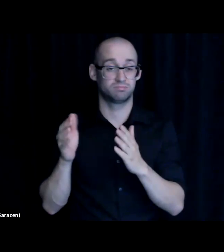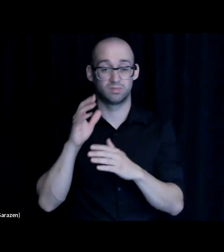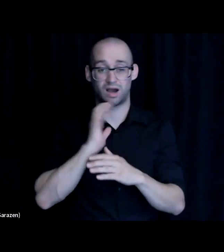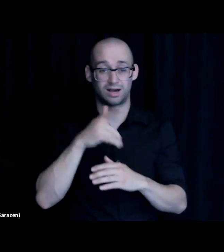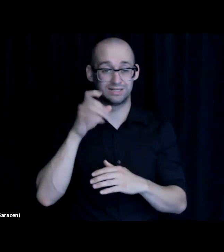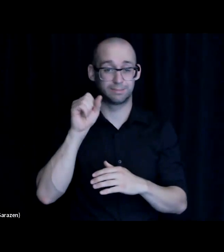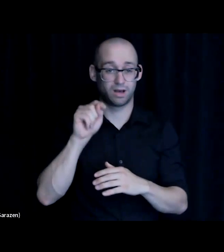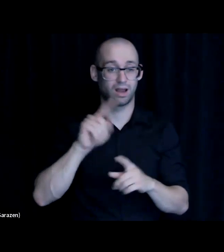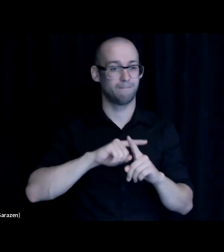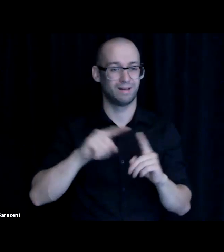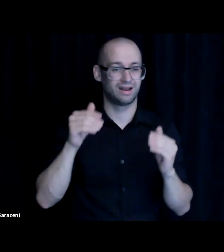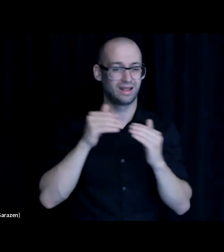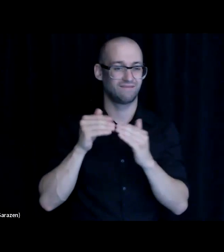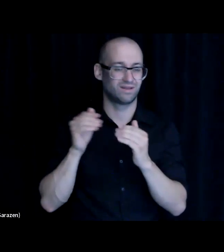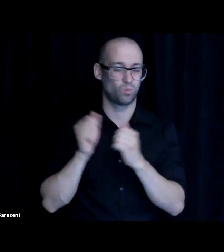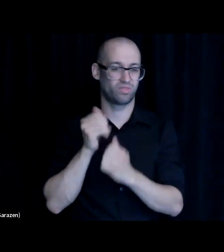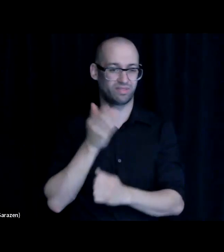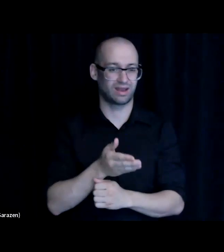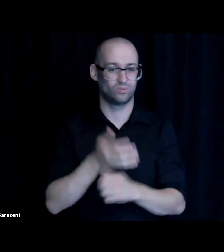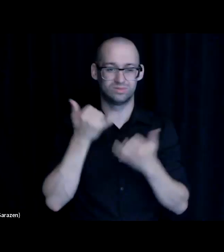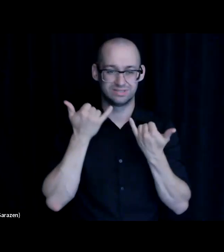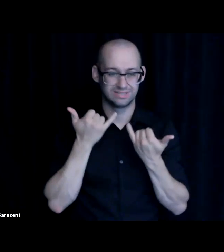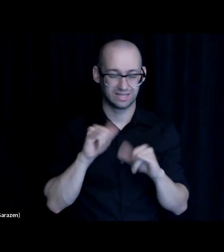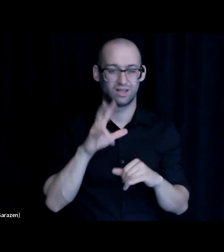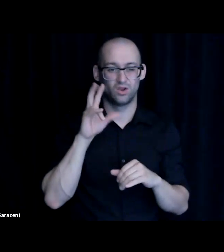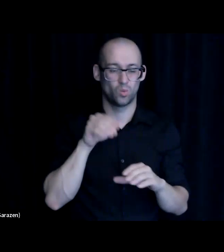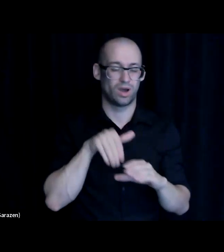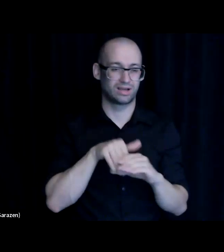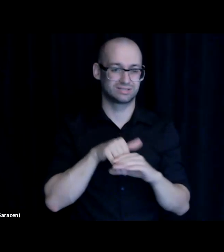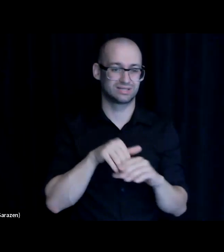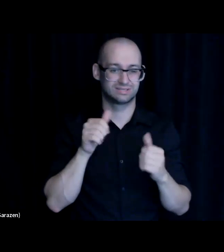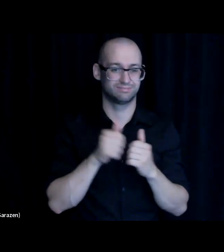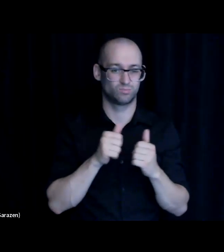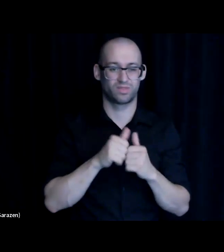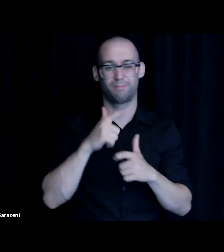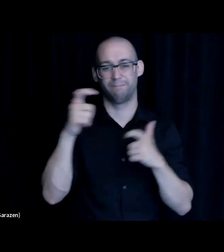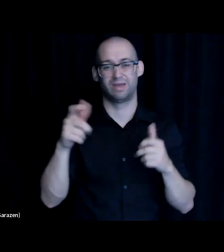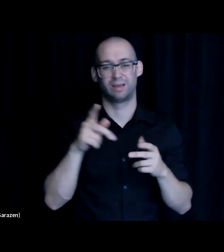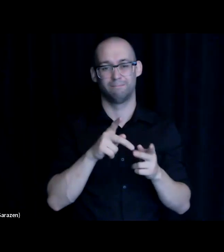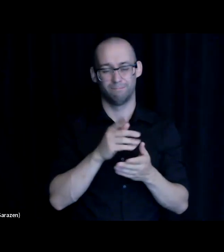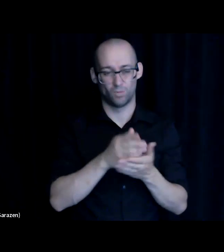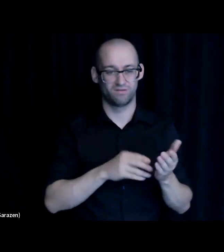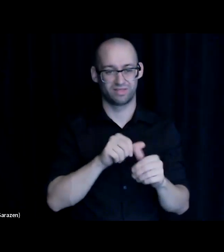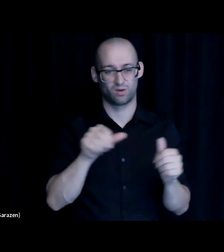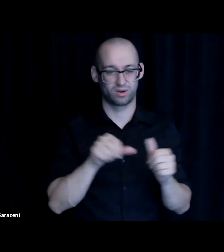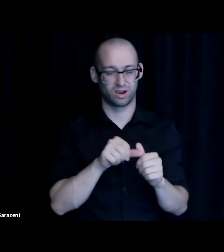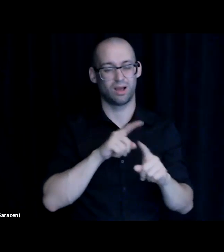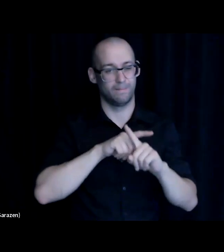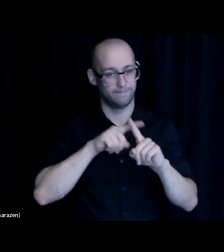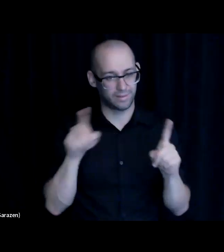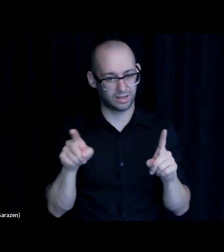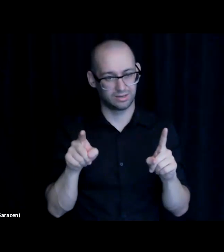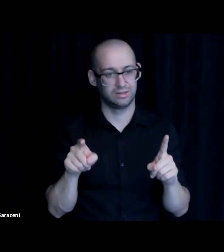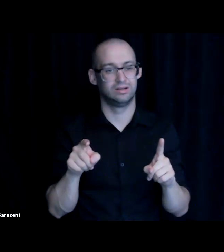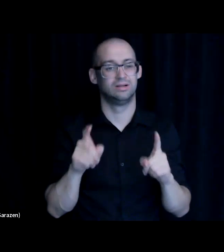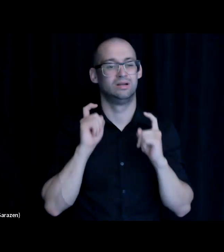was that even with all of that, there was just no access in a large part of our area. But through our partnerships, we were able to create drop-in centers